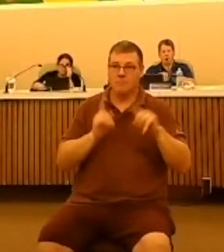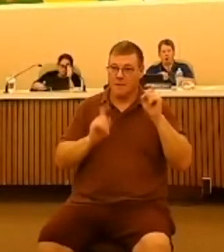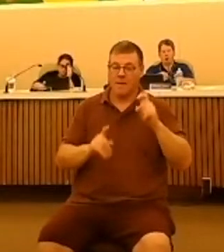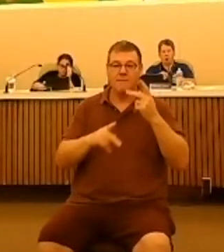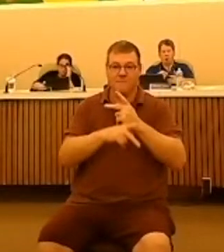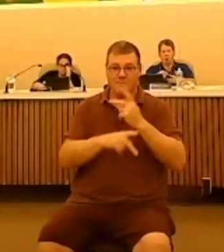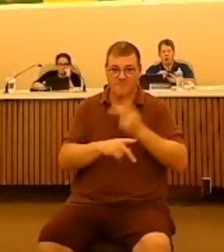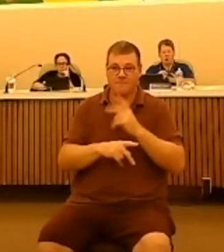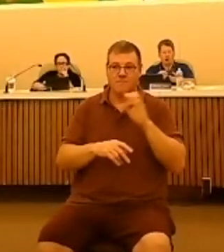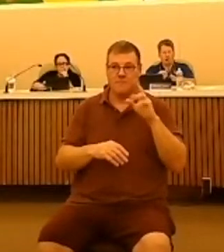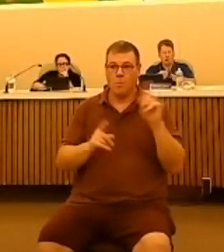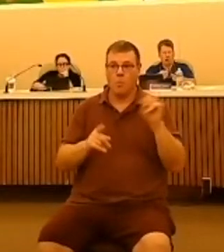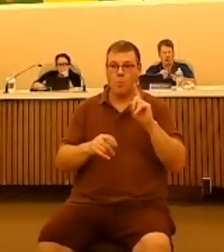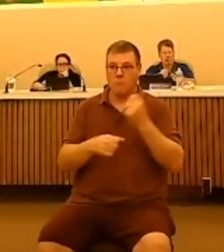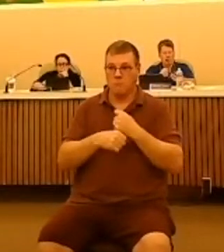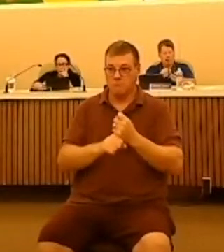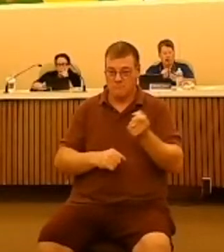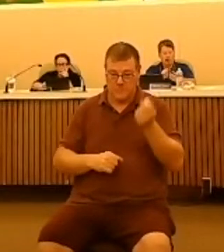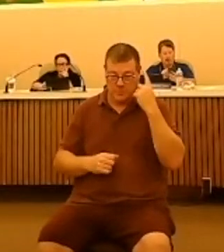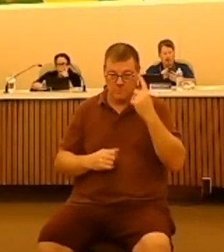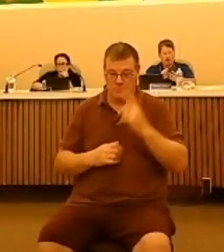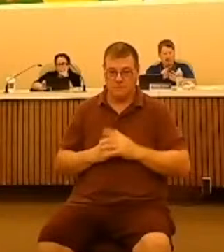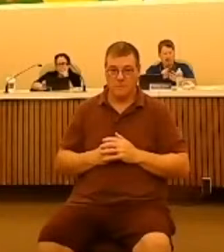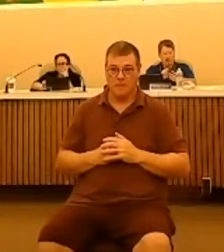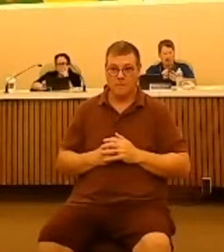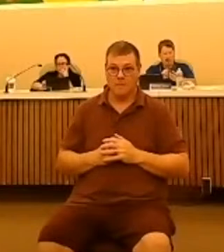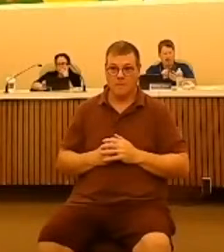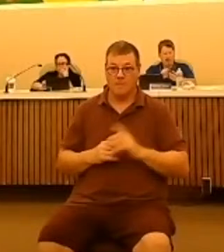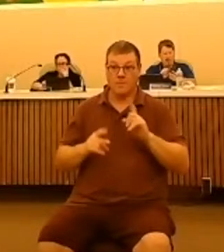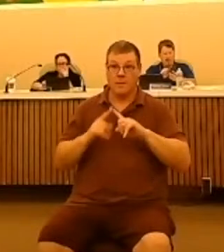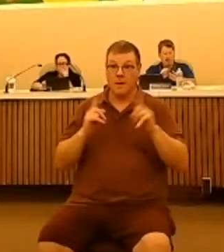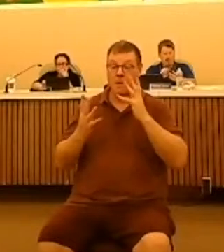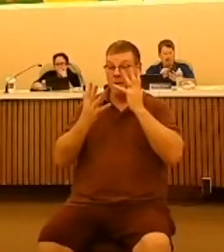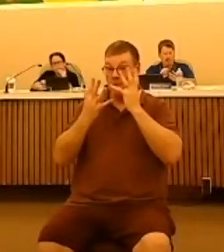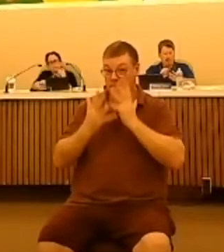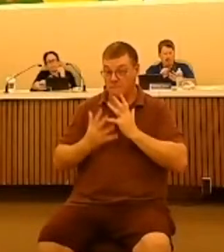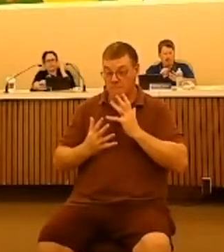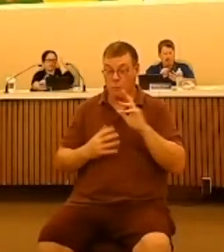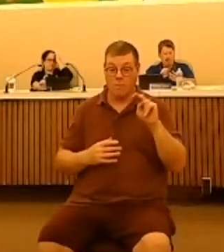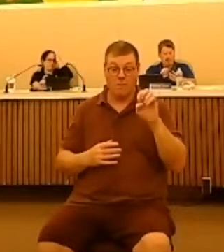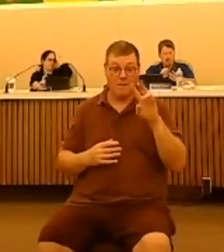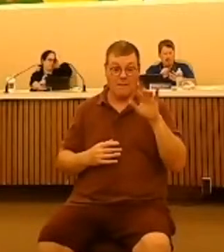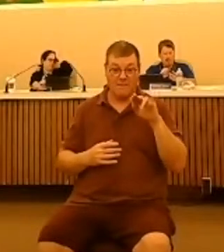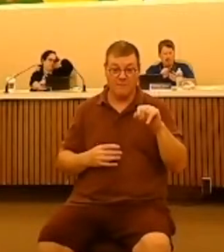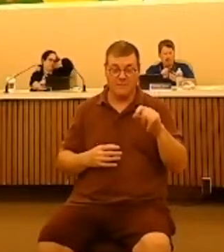is where does it make sense to put it? Because unfortunately, Nevins has those